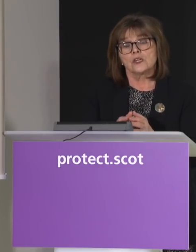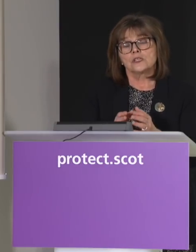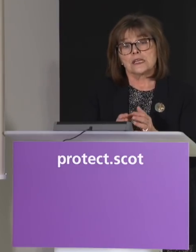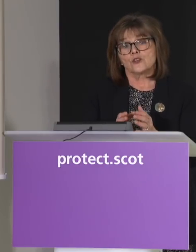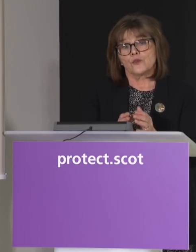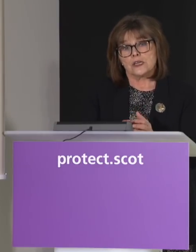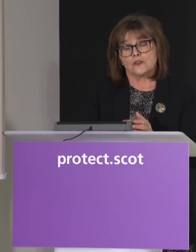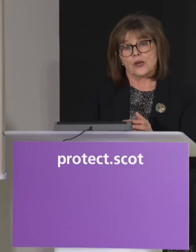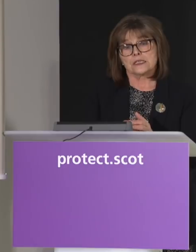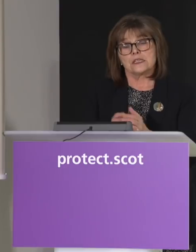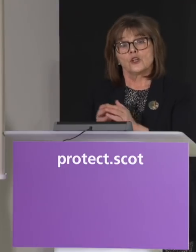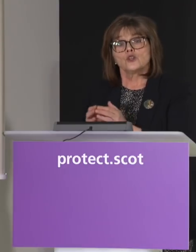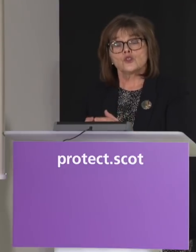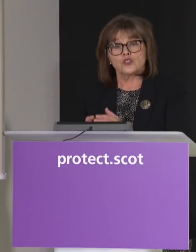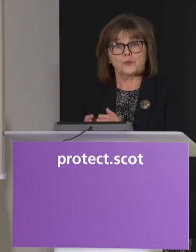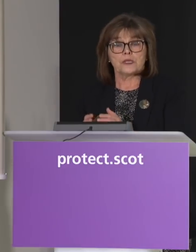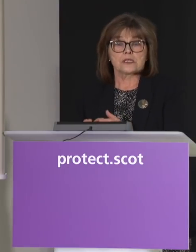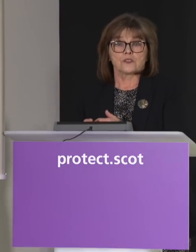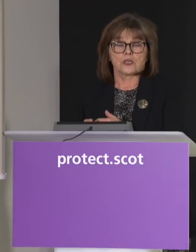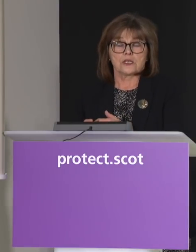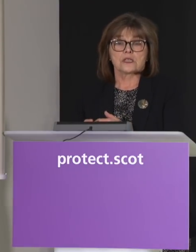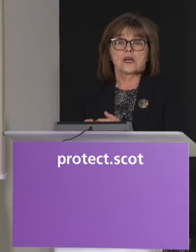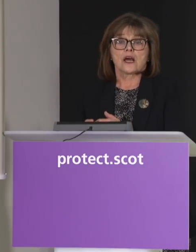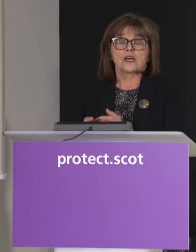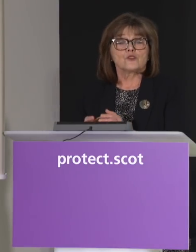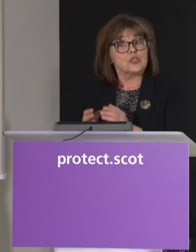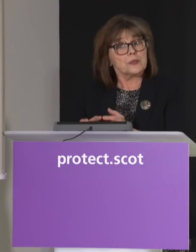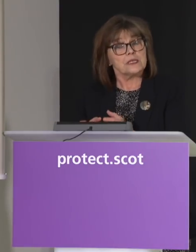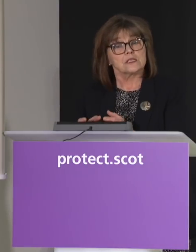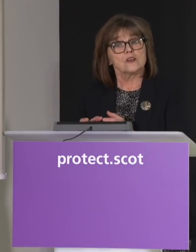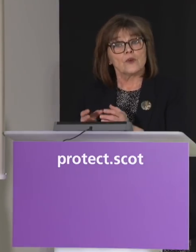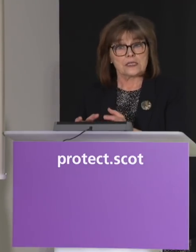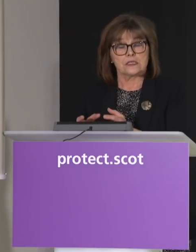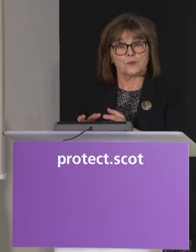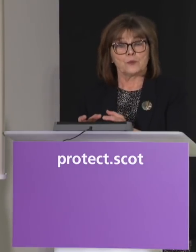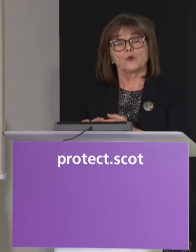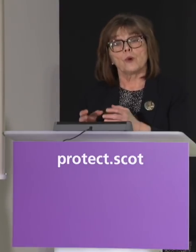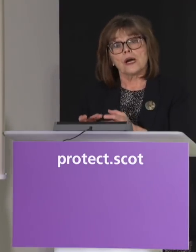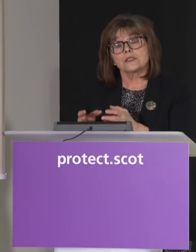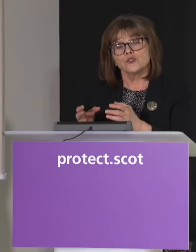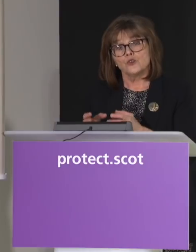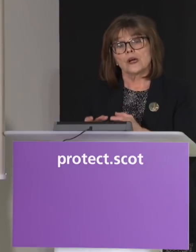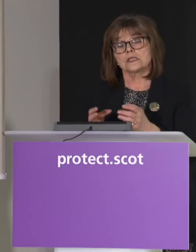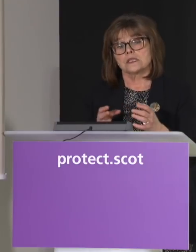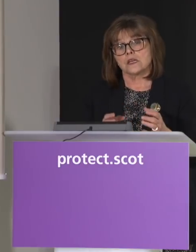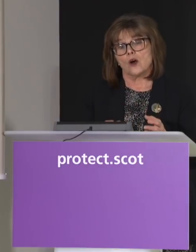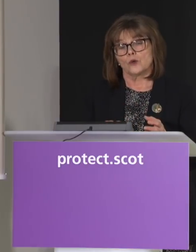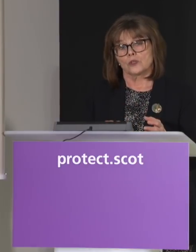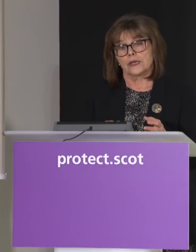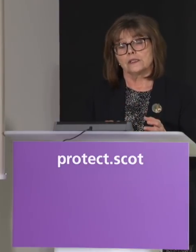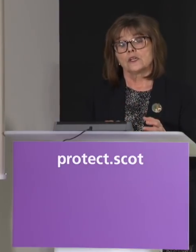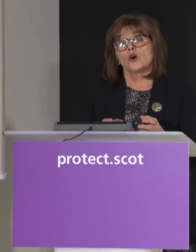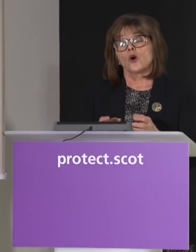cannot take the Pfizer vaccine to GP surgeries and have GPs vaccinate people. But as new vaccines